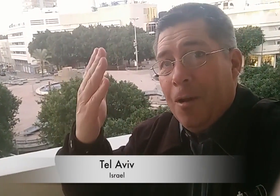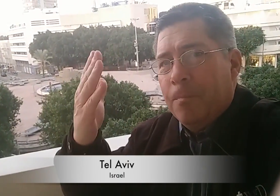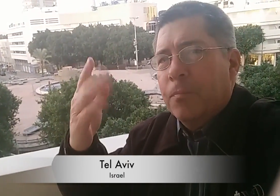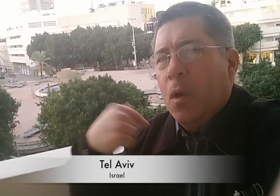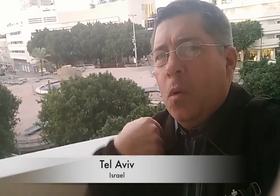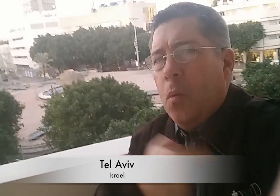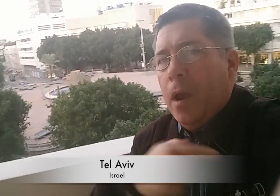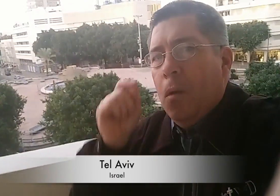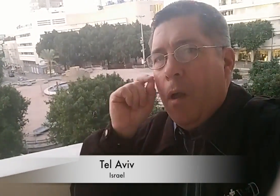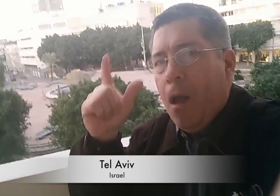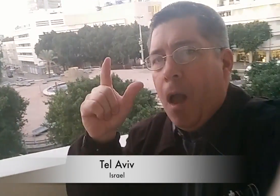Good morning.